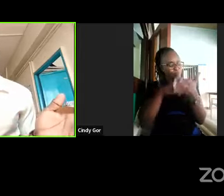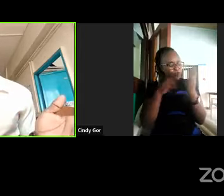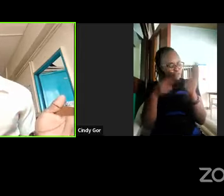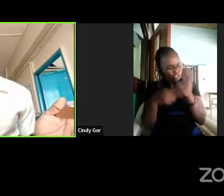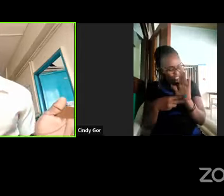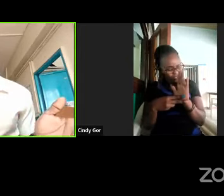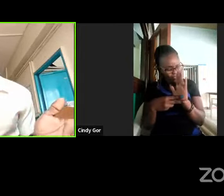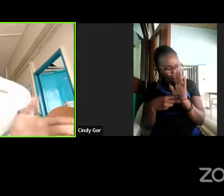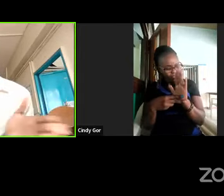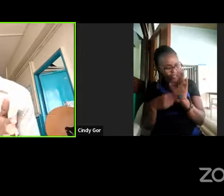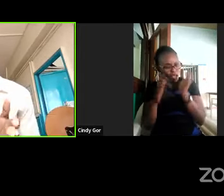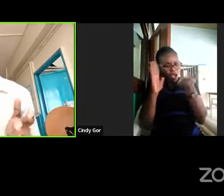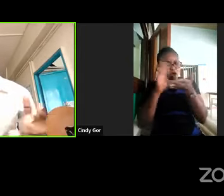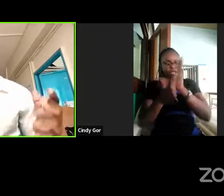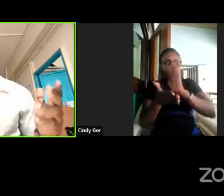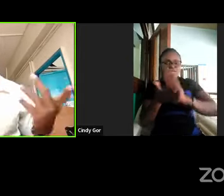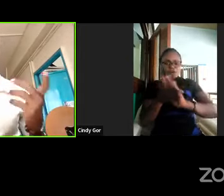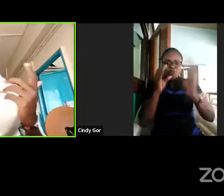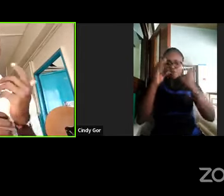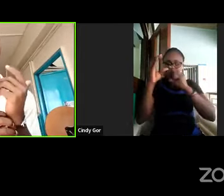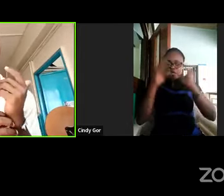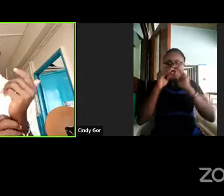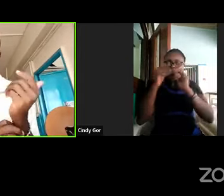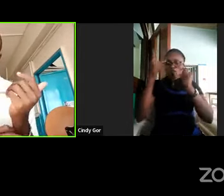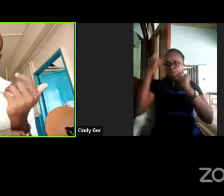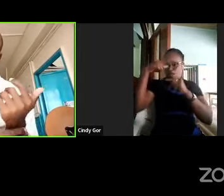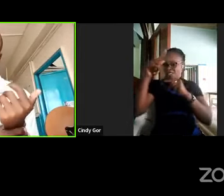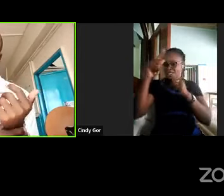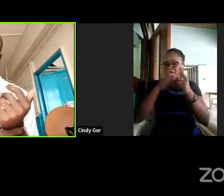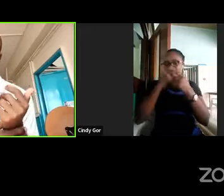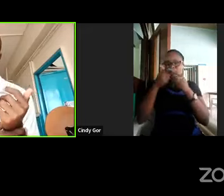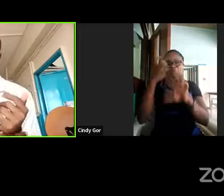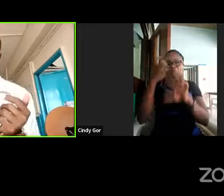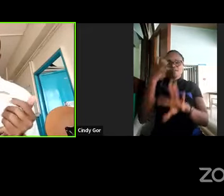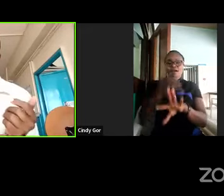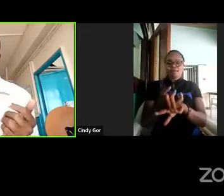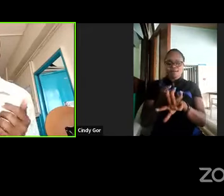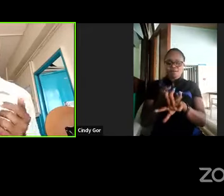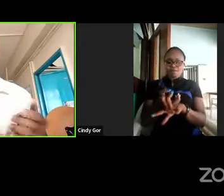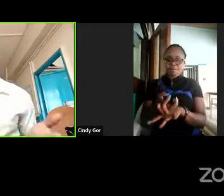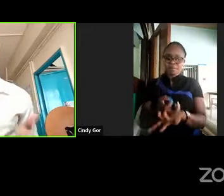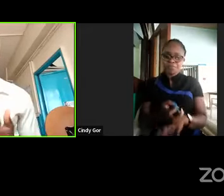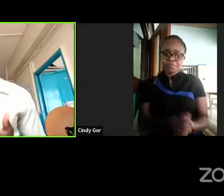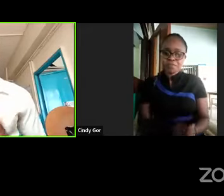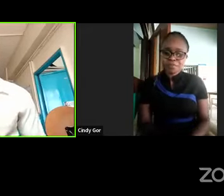communicative policies, if we don't have contextualized policies. So if we have advocacy efforts that